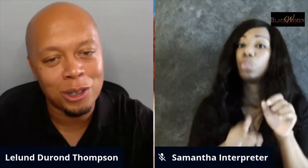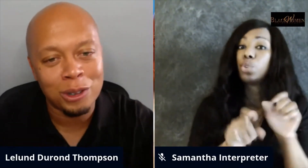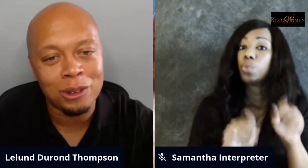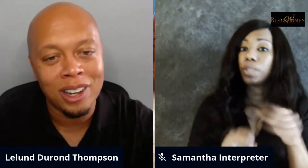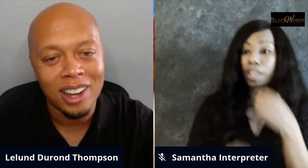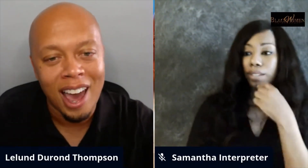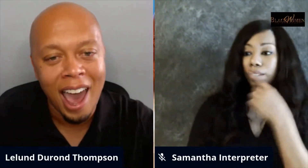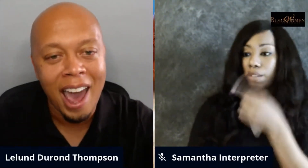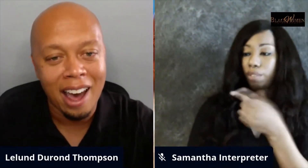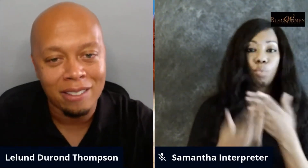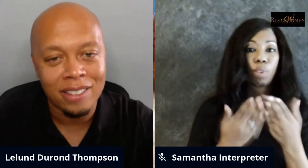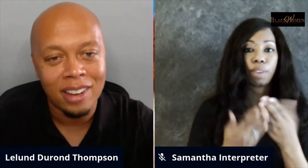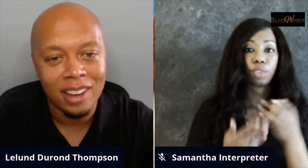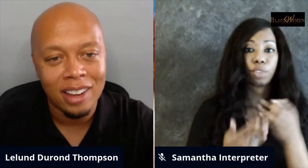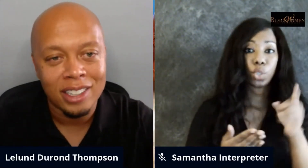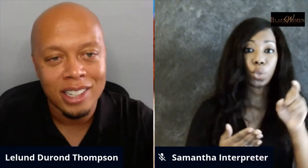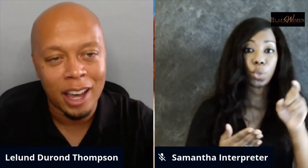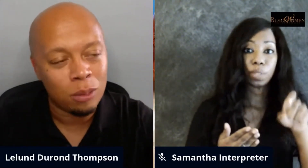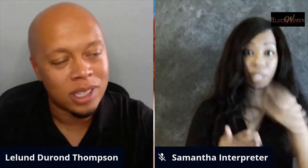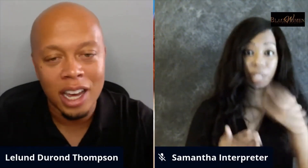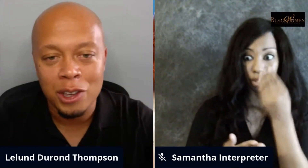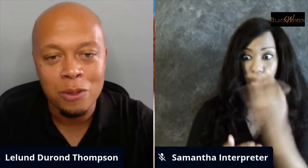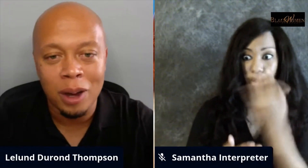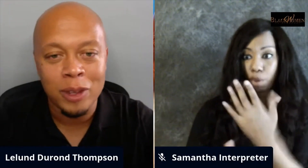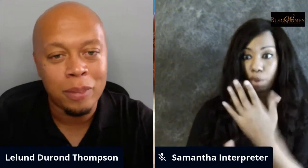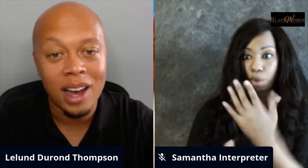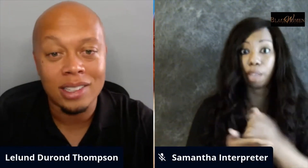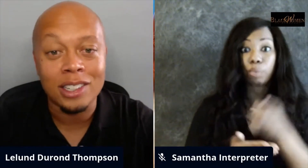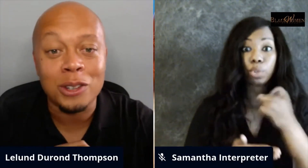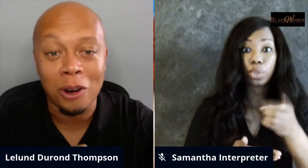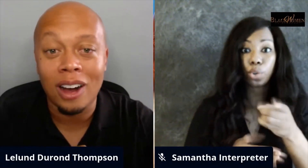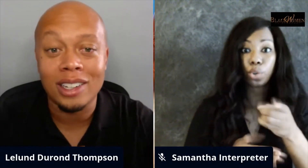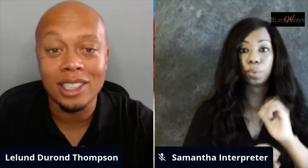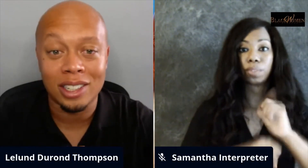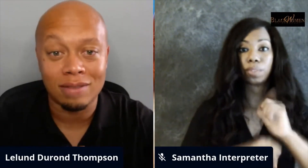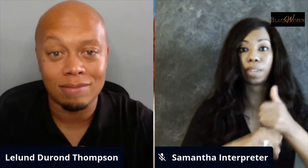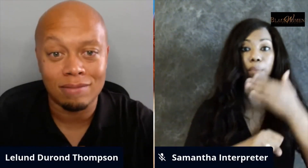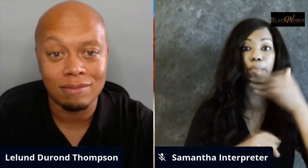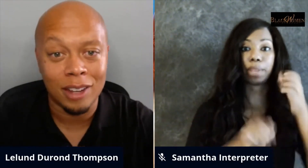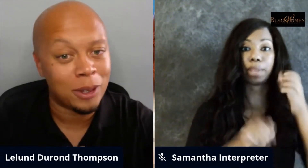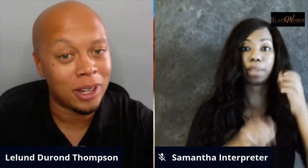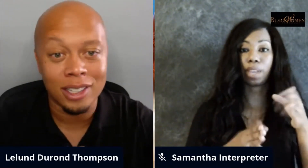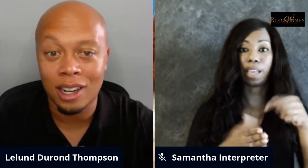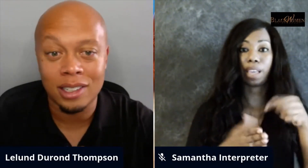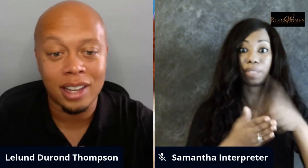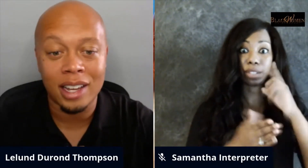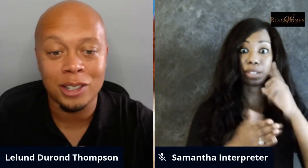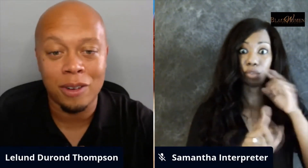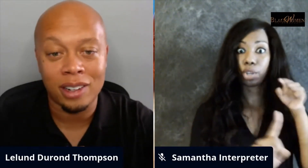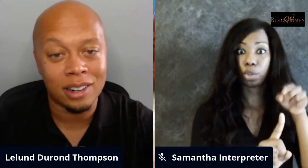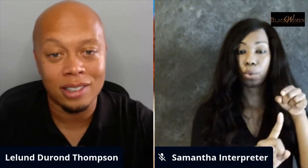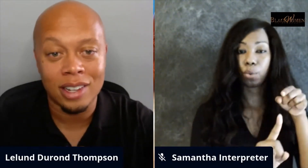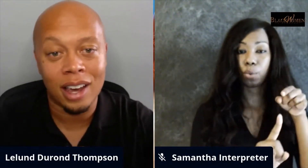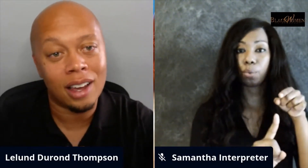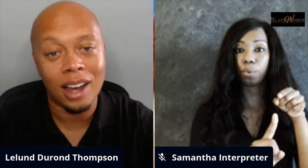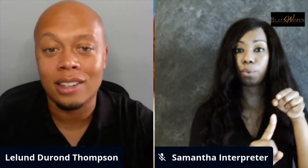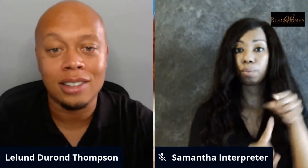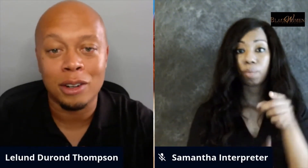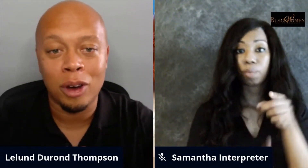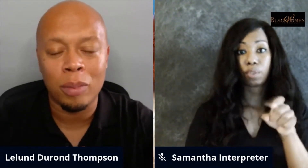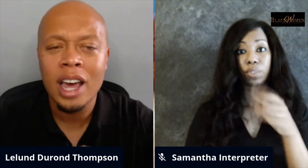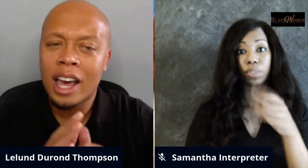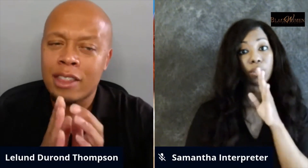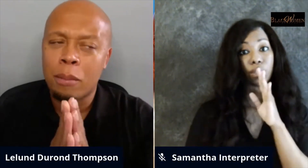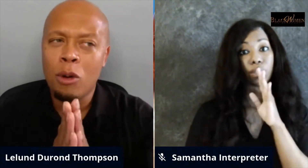them to have to help set you up the best. It's your audition. If you need to talk to the casting director and say, hey, I